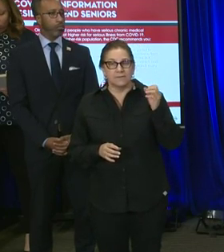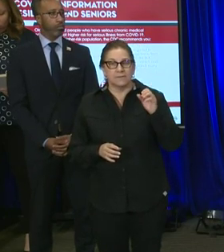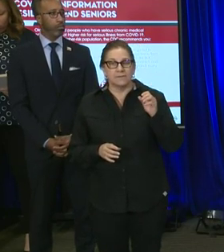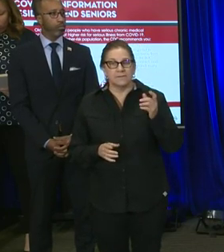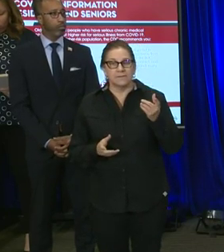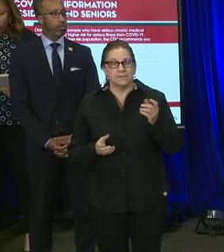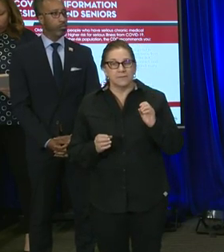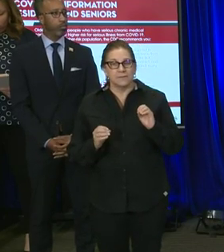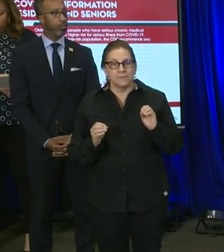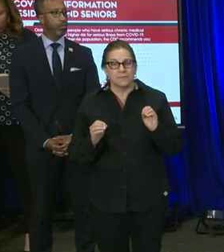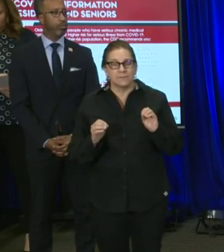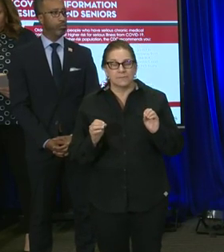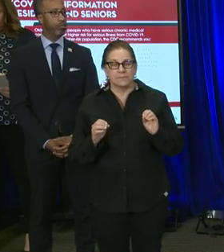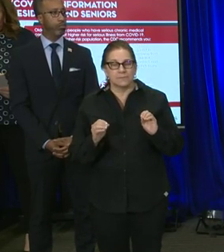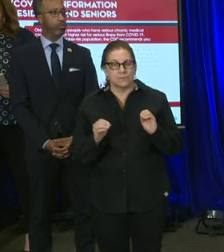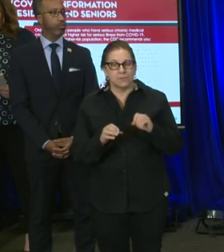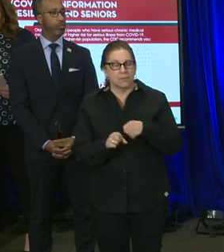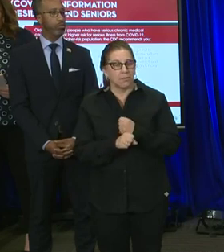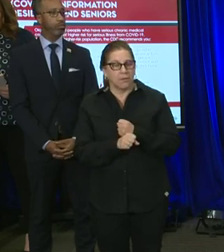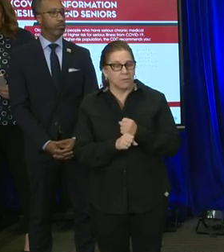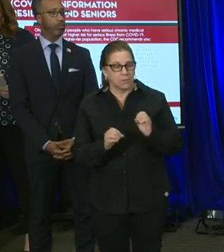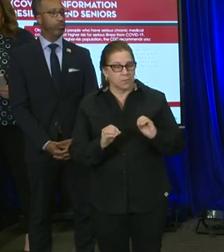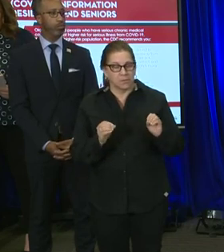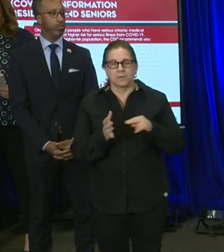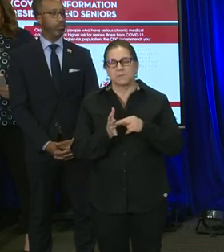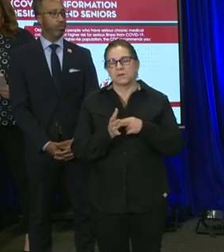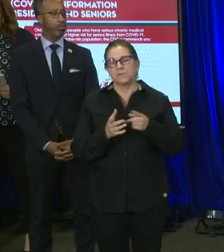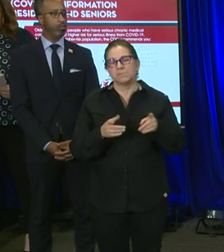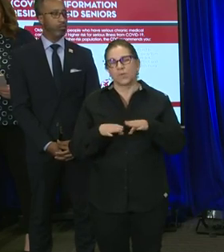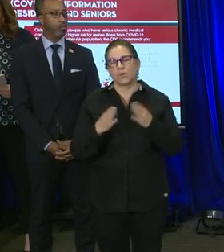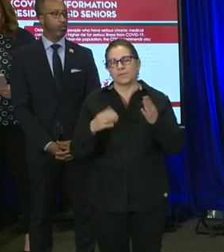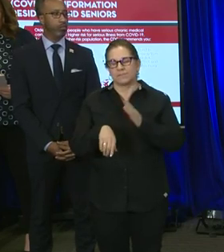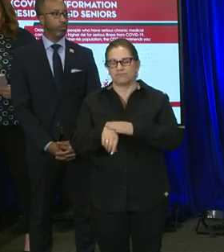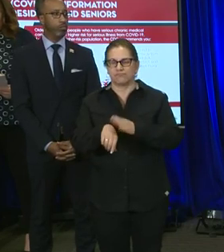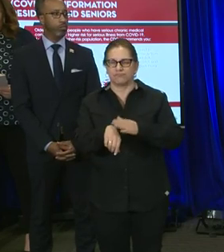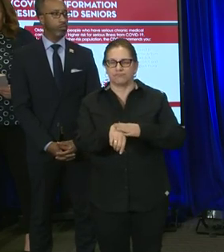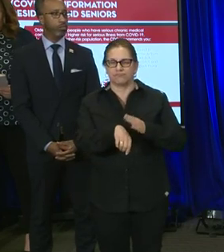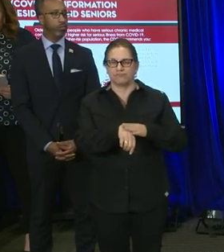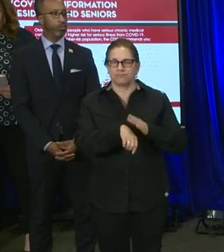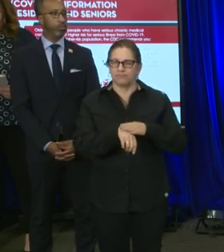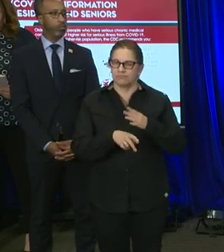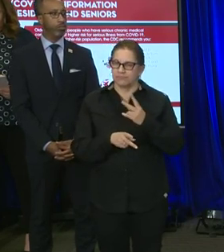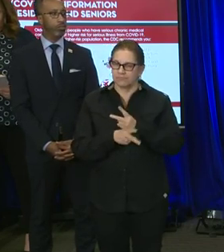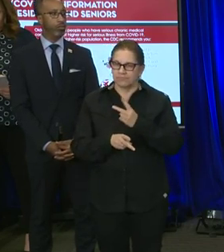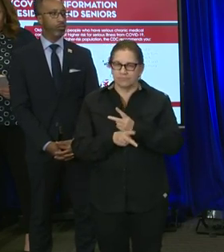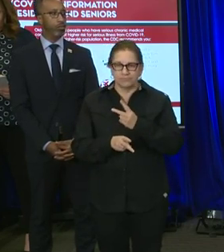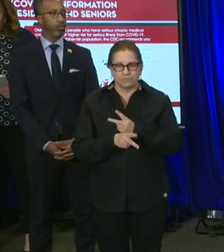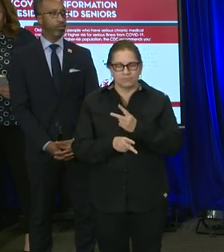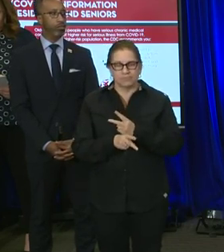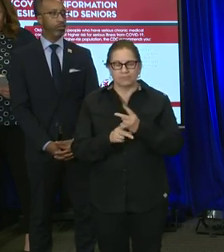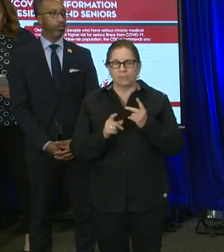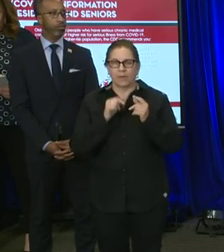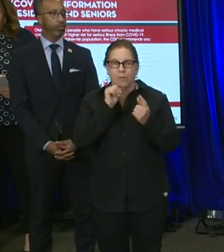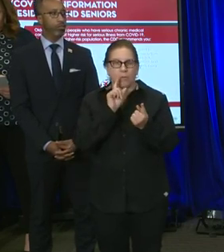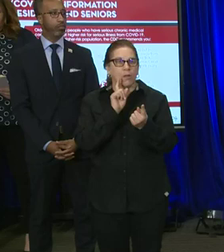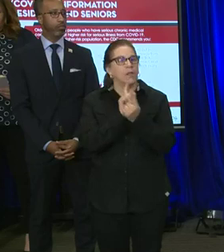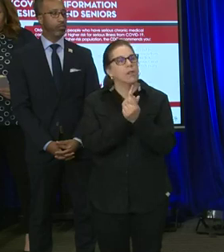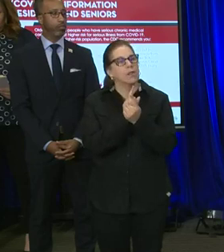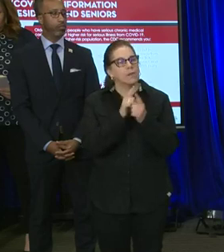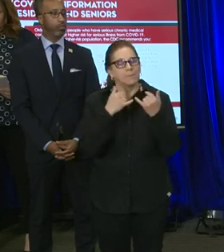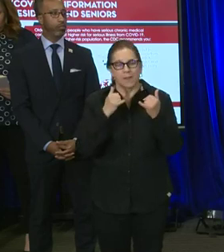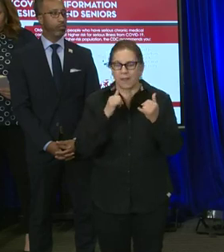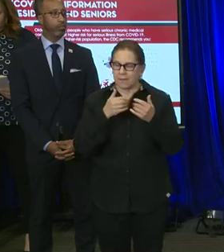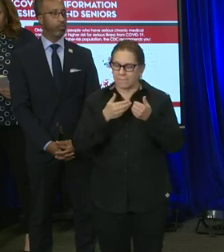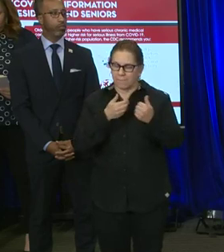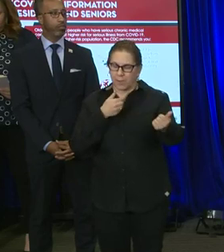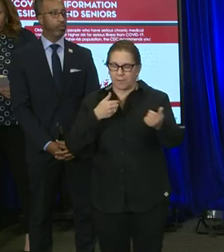open, but while they are open, we are reminding residents to continue practicing social distancing on these locations. This includes